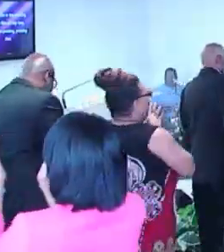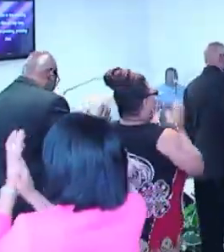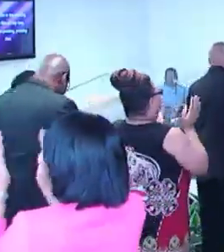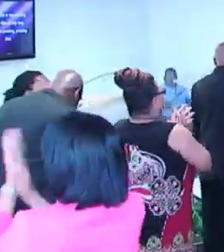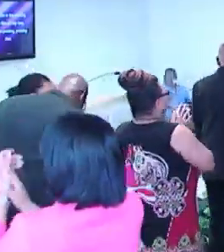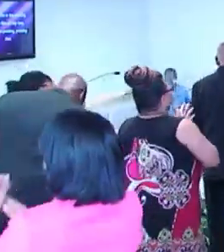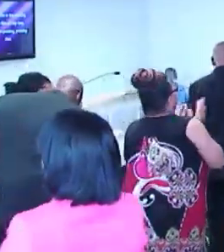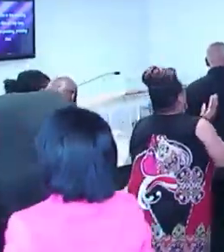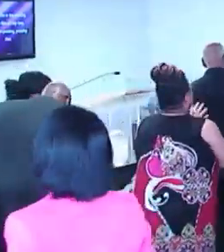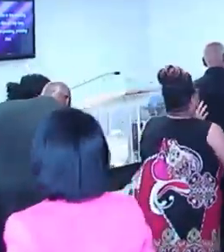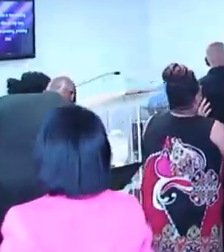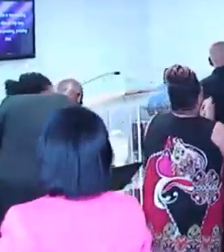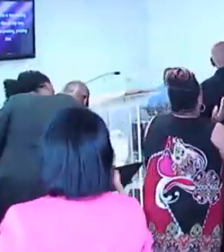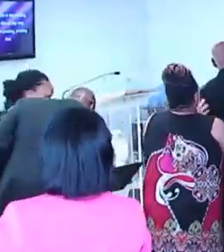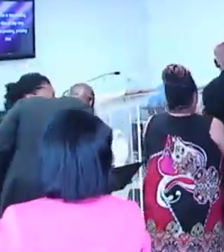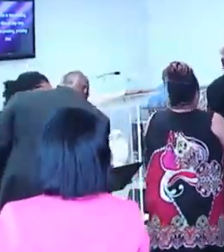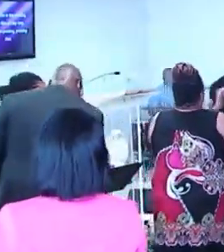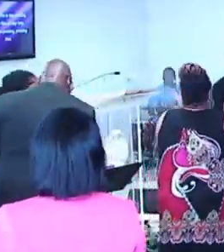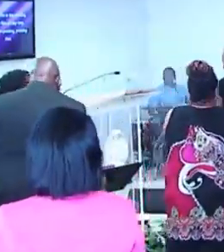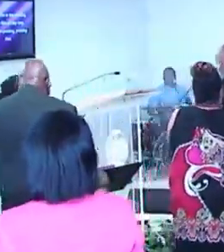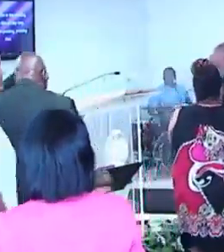like. I feel like